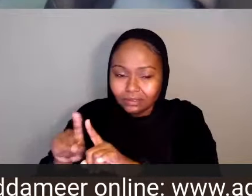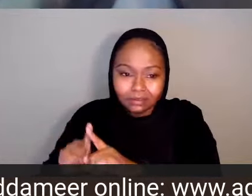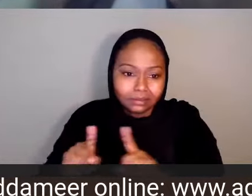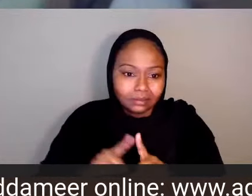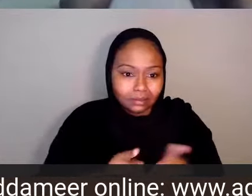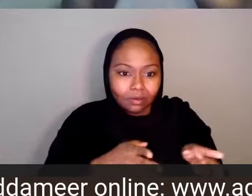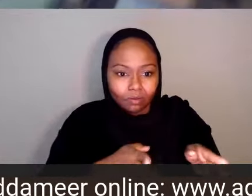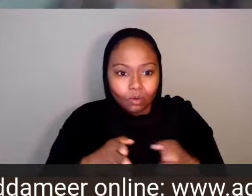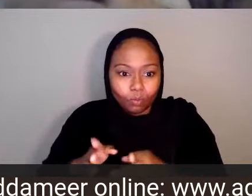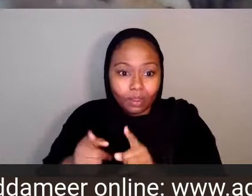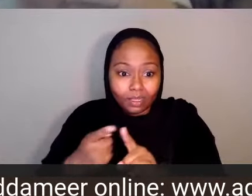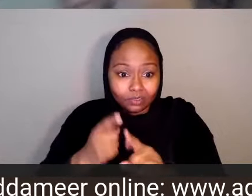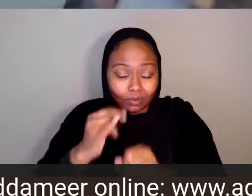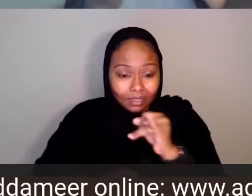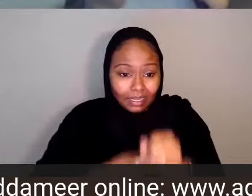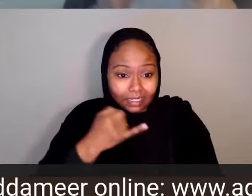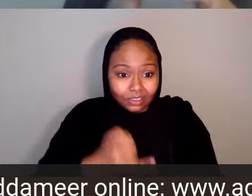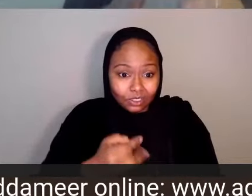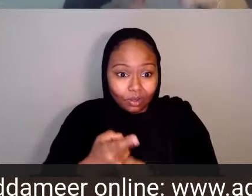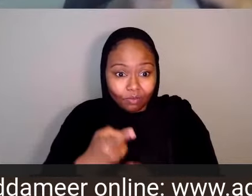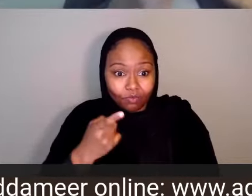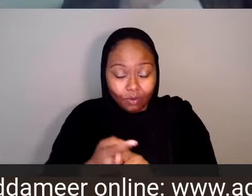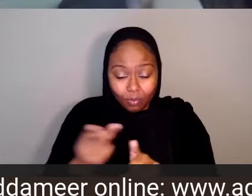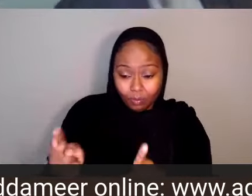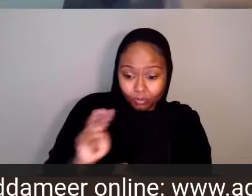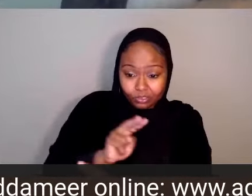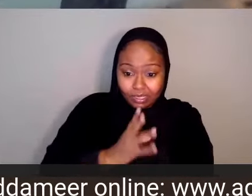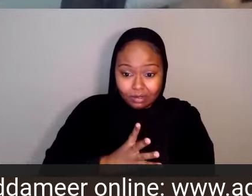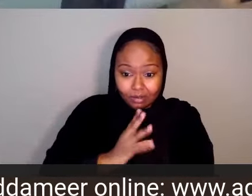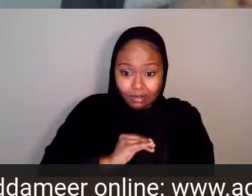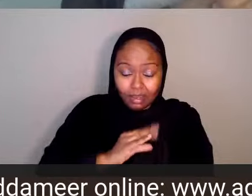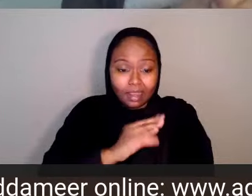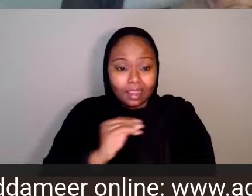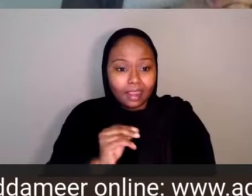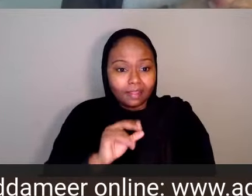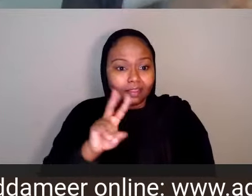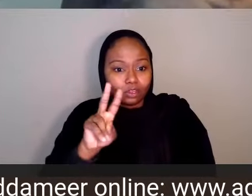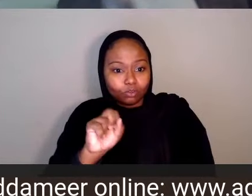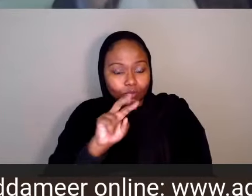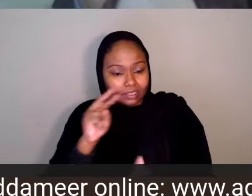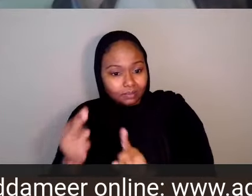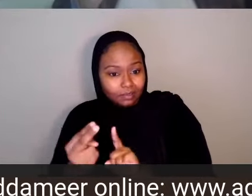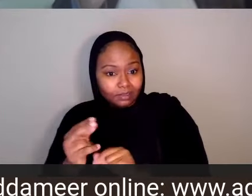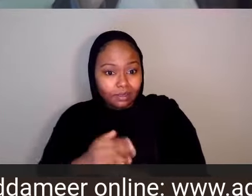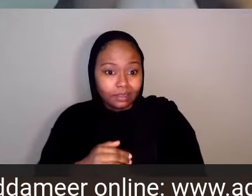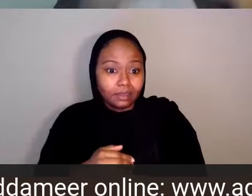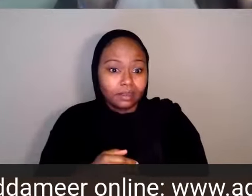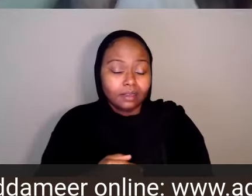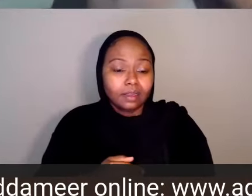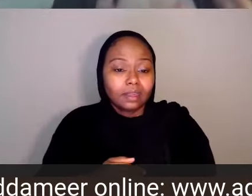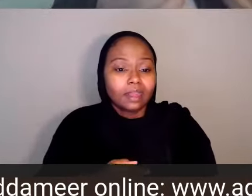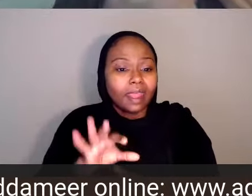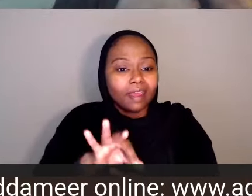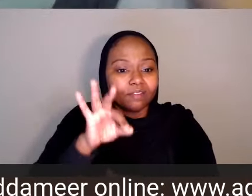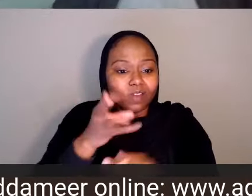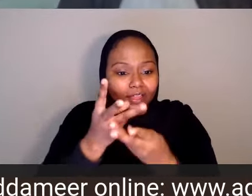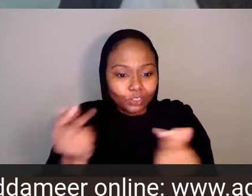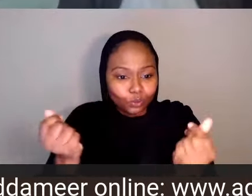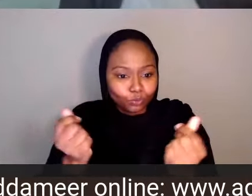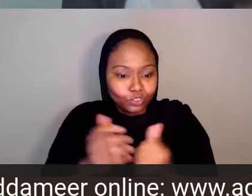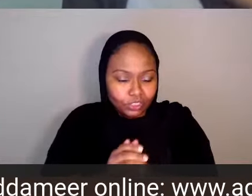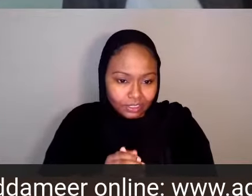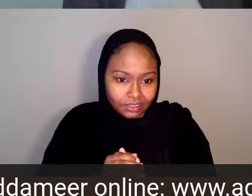from the Palestinian context, in the US context, in other contexts, and and find solutions